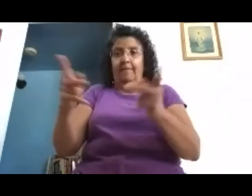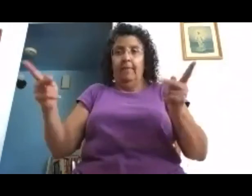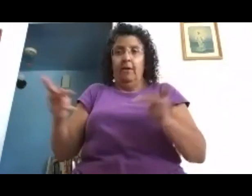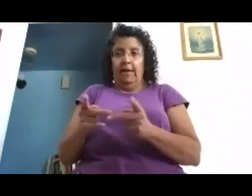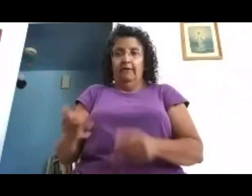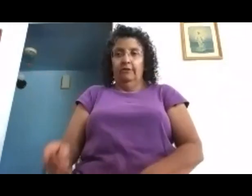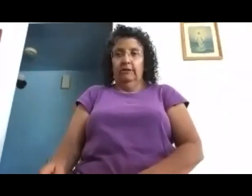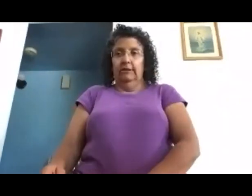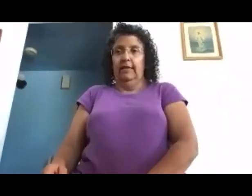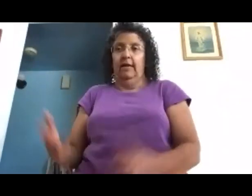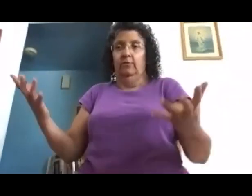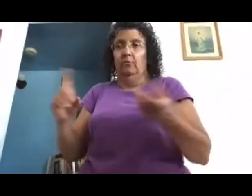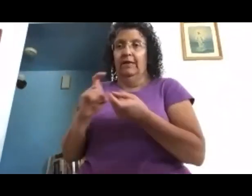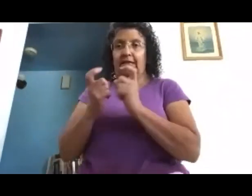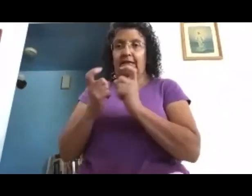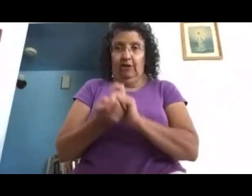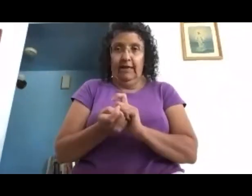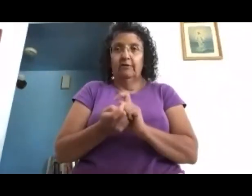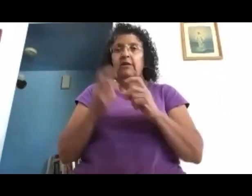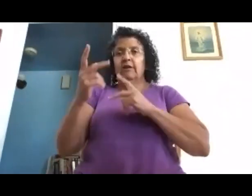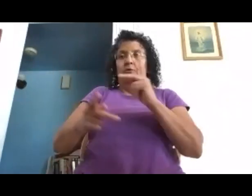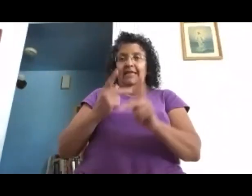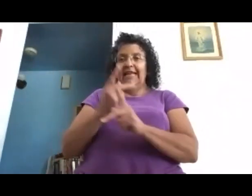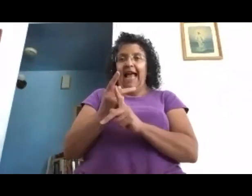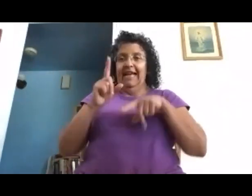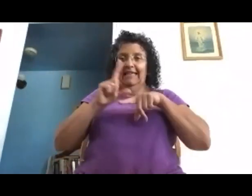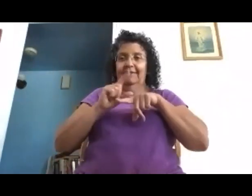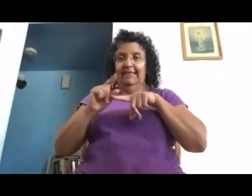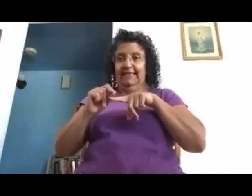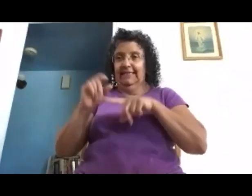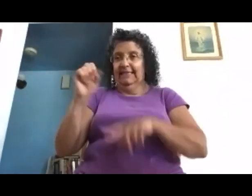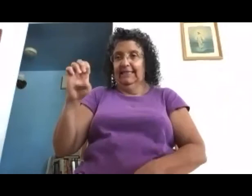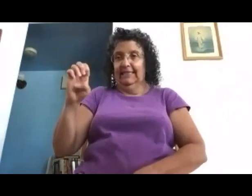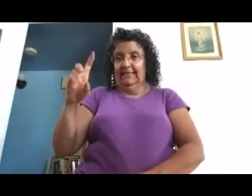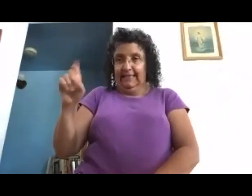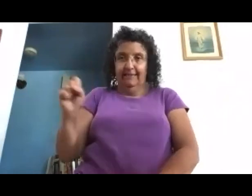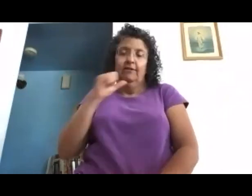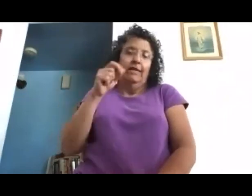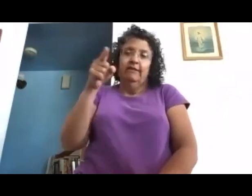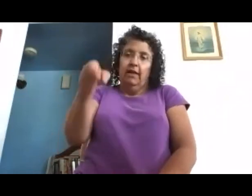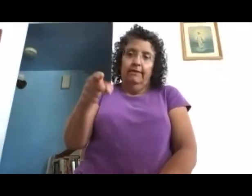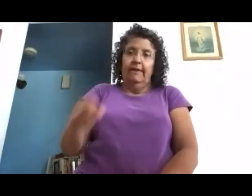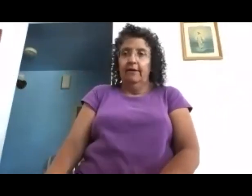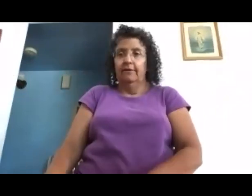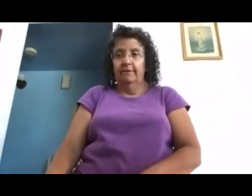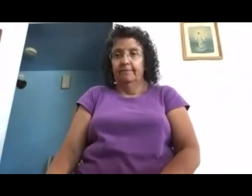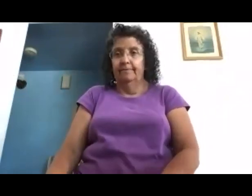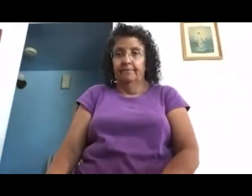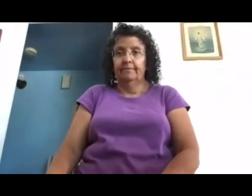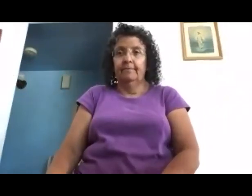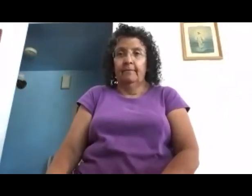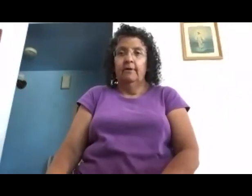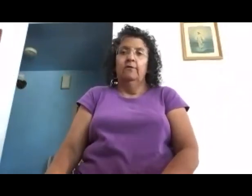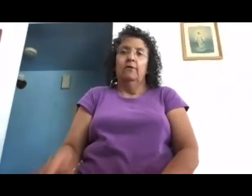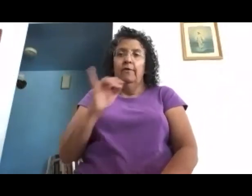the kind of seeds, so that's not on here. controlled variables. And the fun